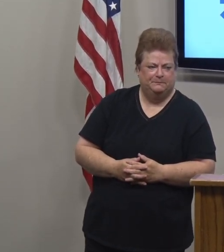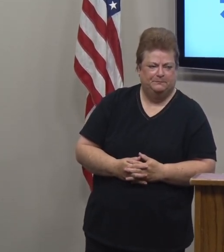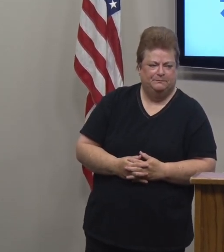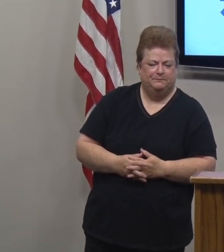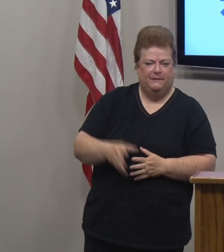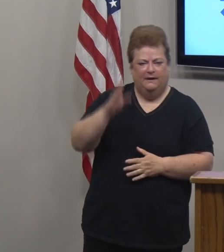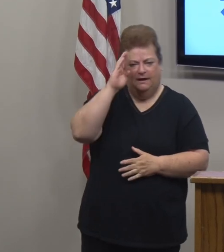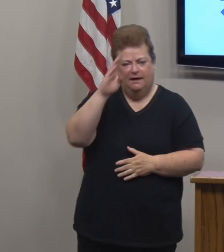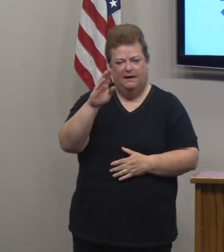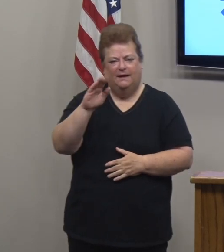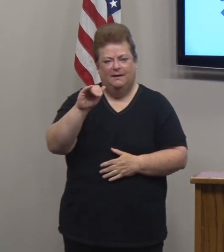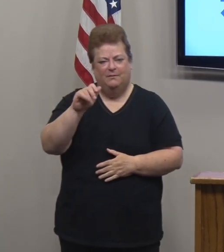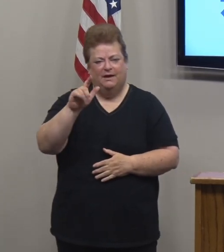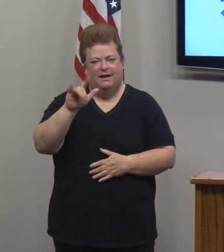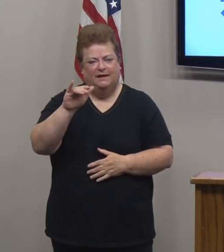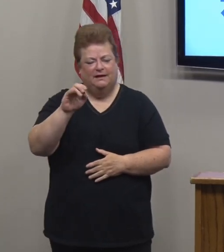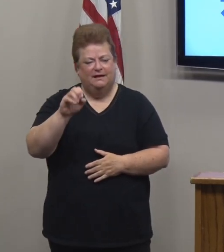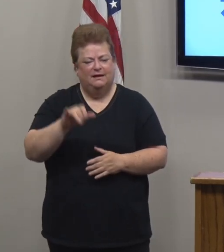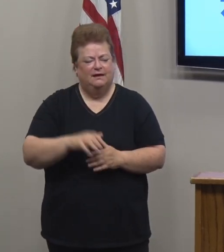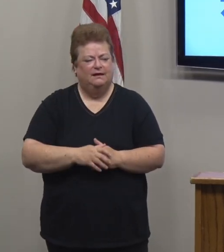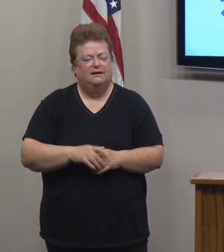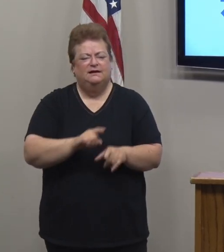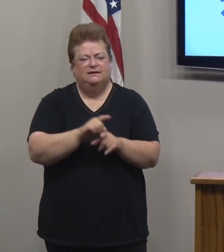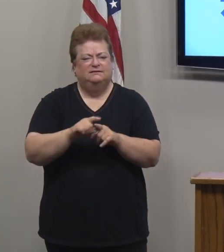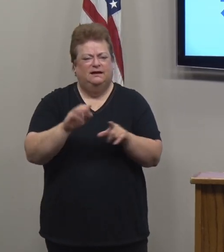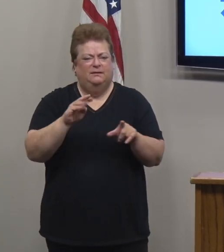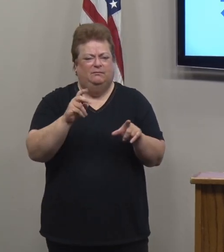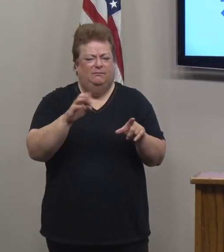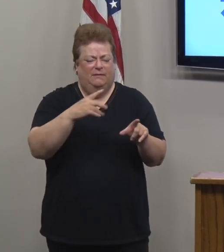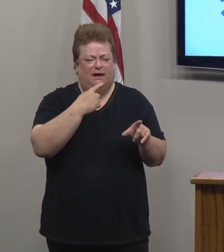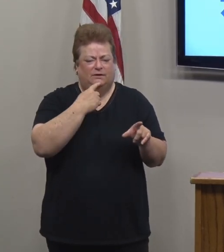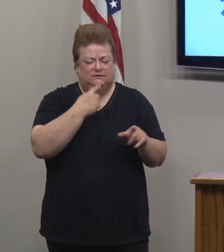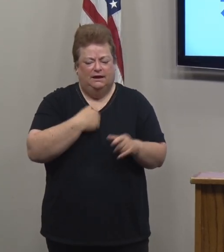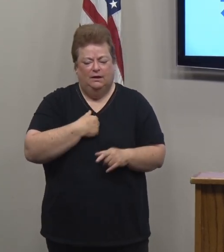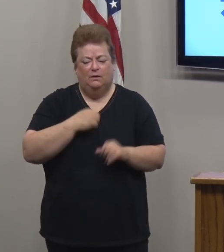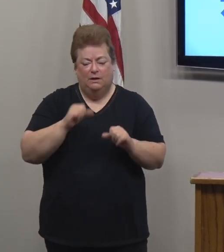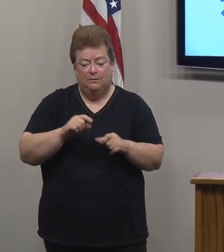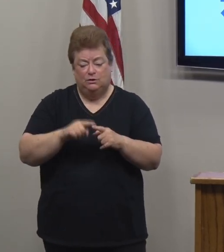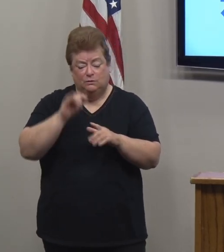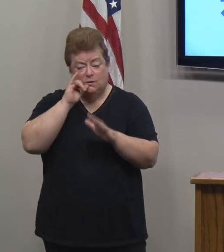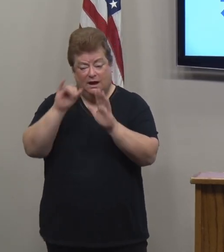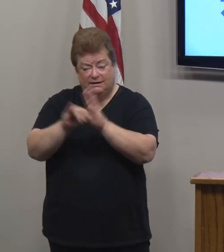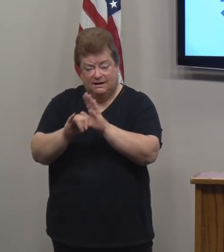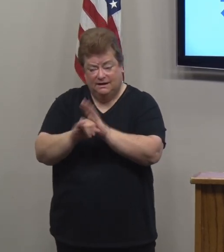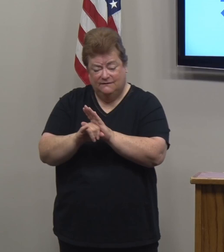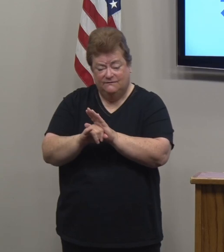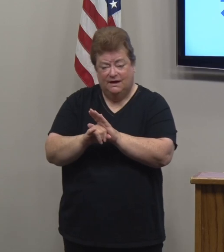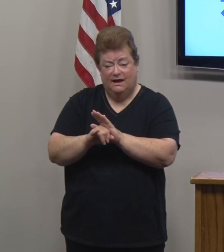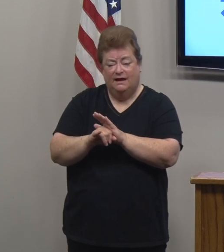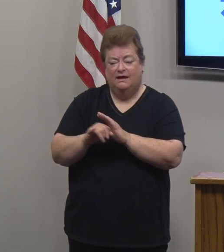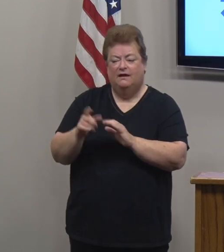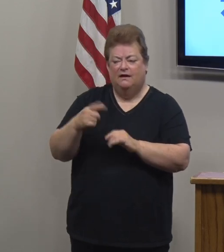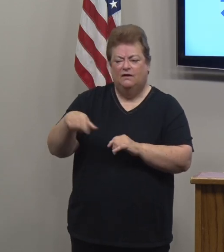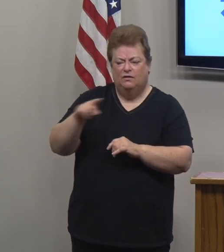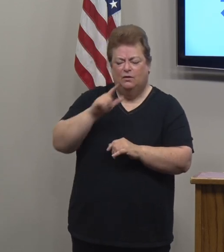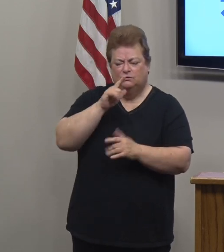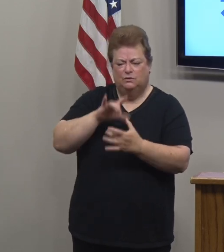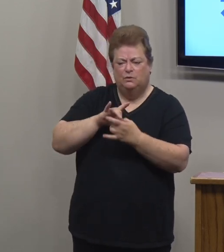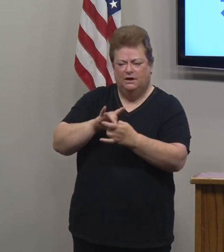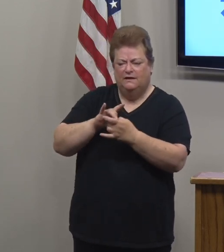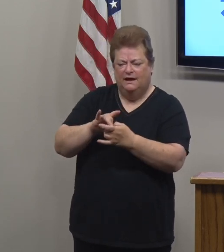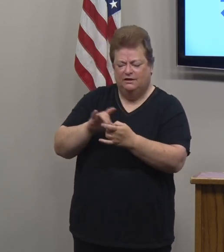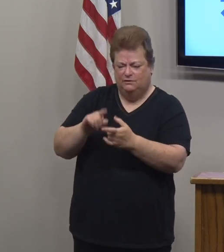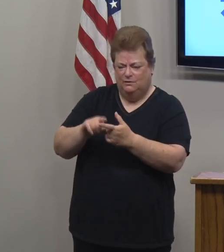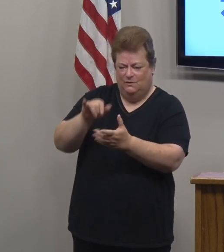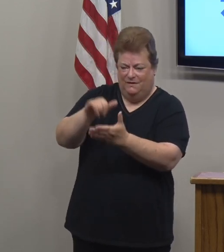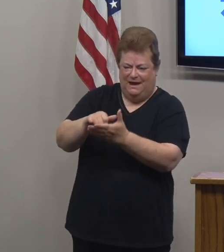Hi, Bailey. Just as the mayor said, we were able to identify that it was related specifically to this